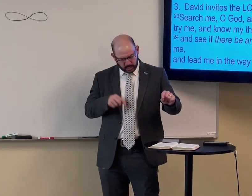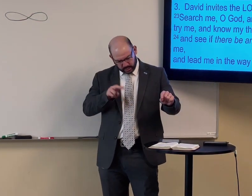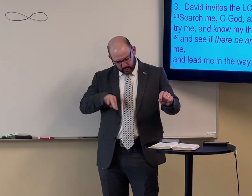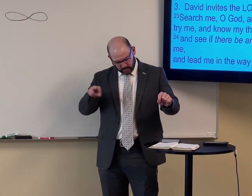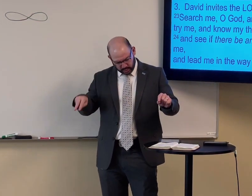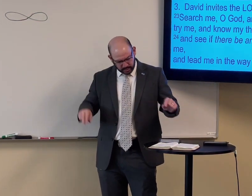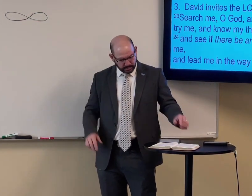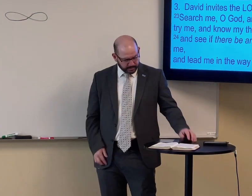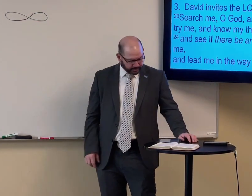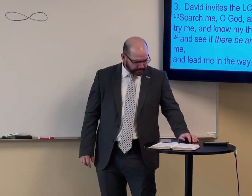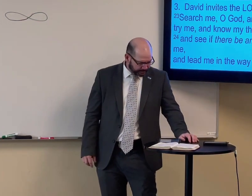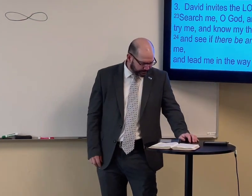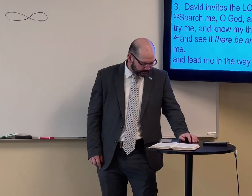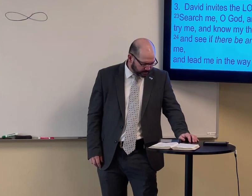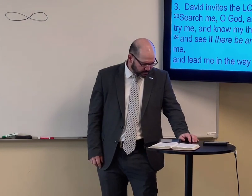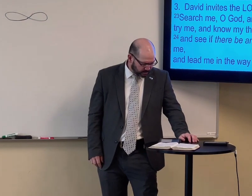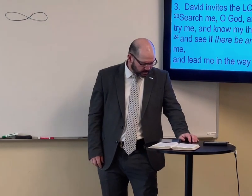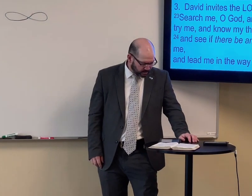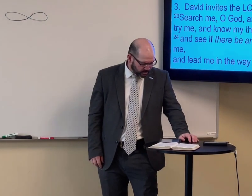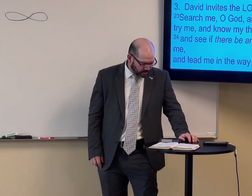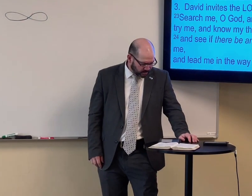Look back at the year